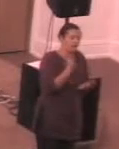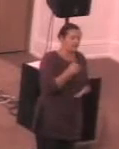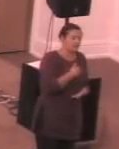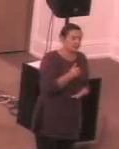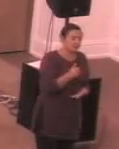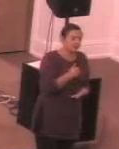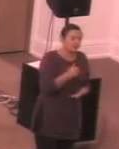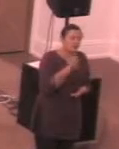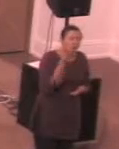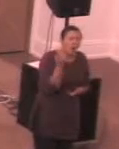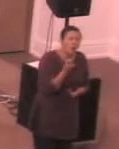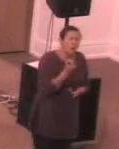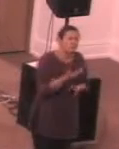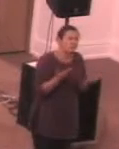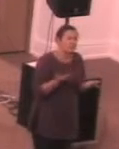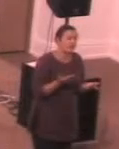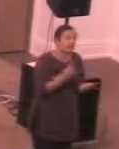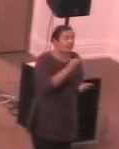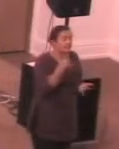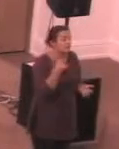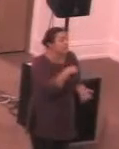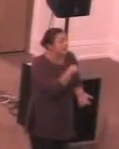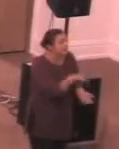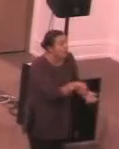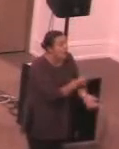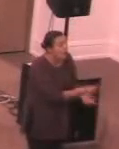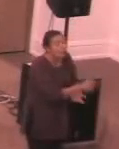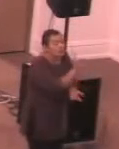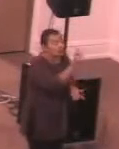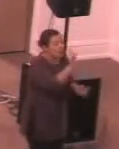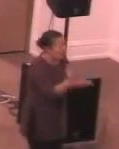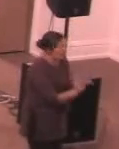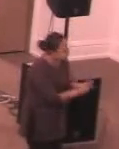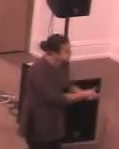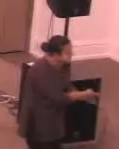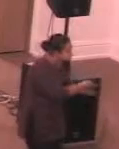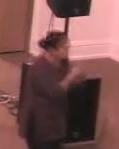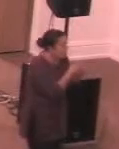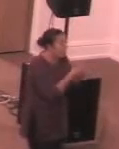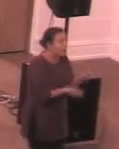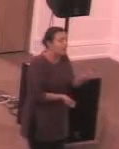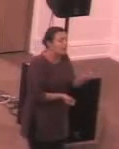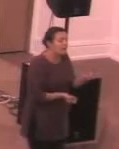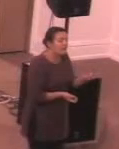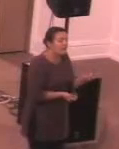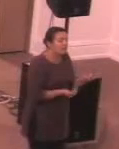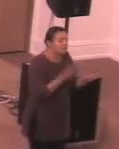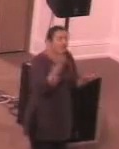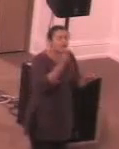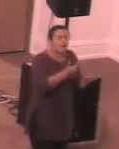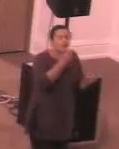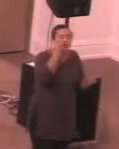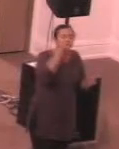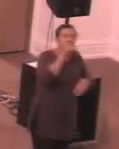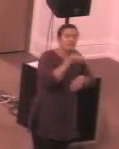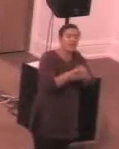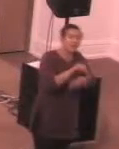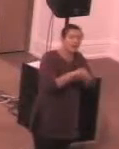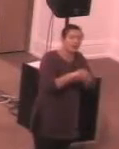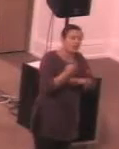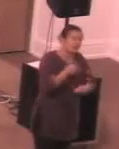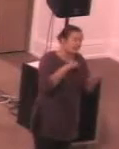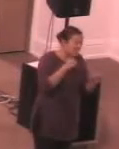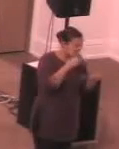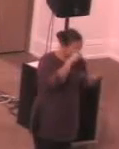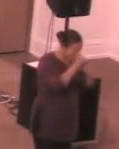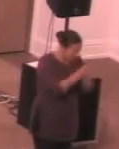Father. Lord, to pick us up when we fall down. Lord, we thank you for tonight, Lord, that we can trust in you, Lord, without fail,